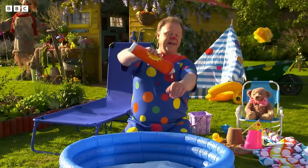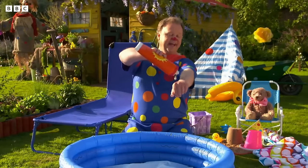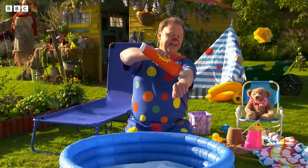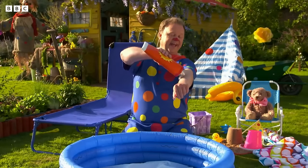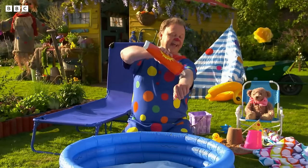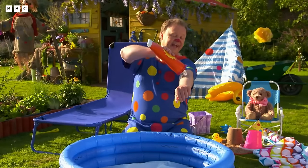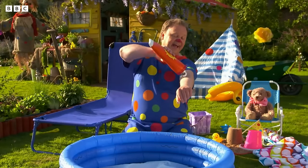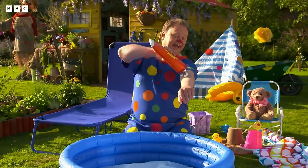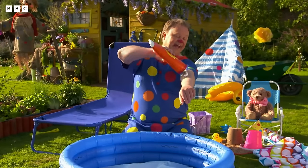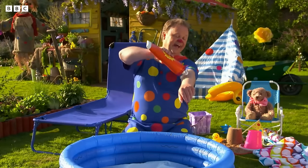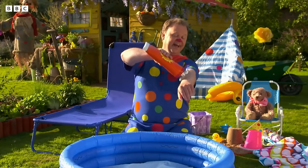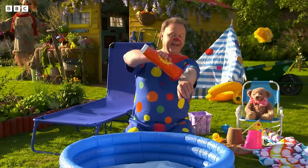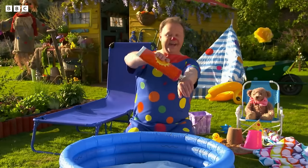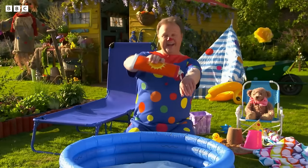La-da-day, la-da-day,